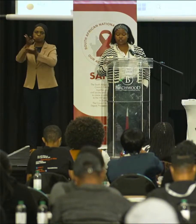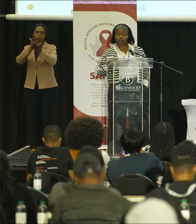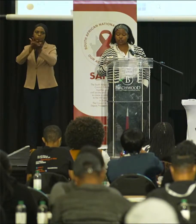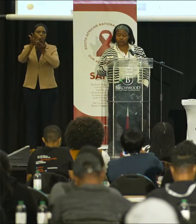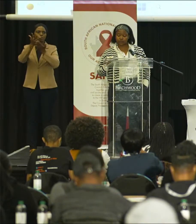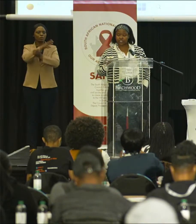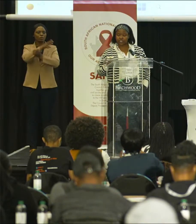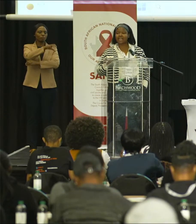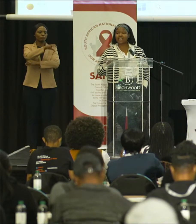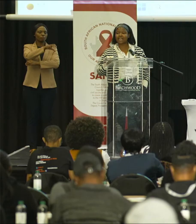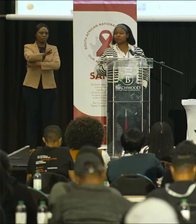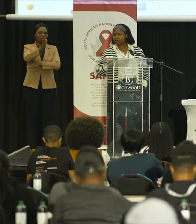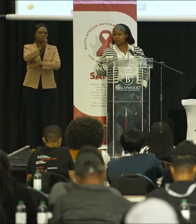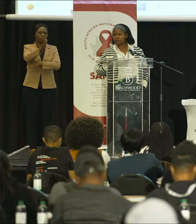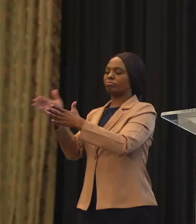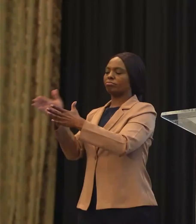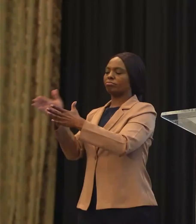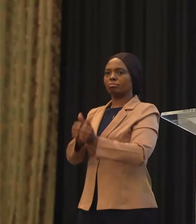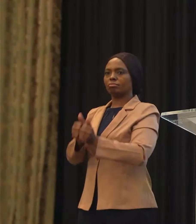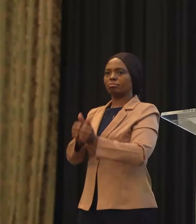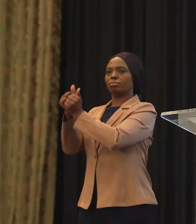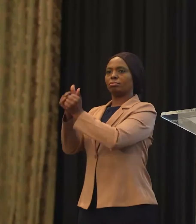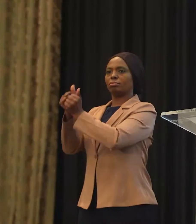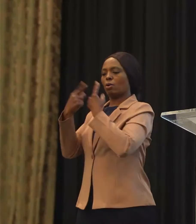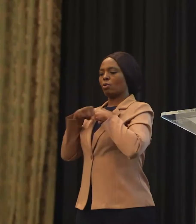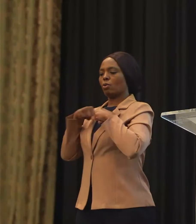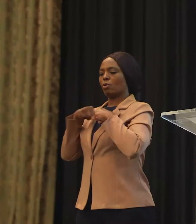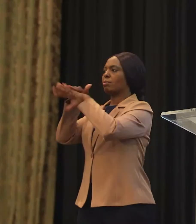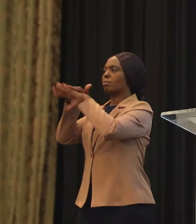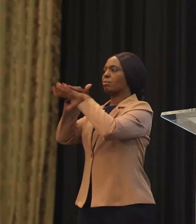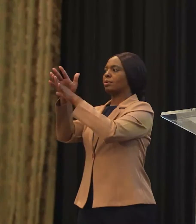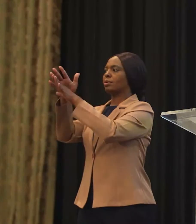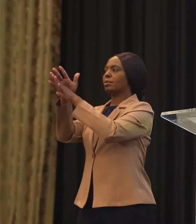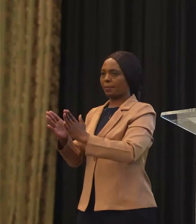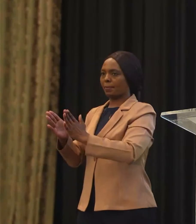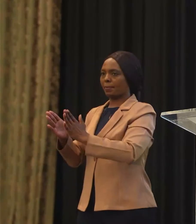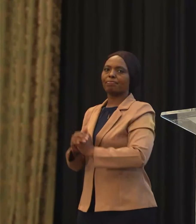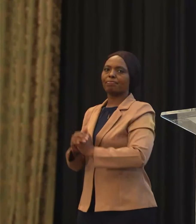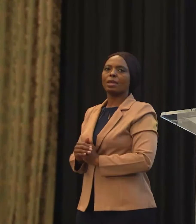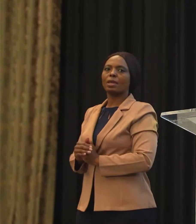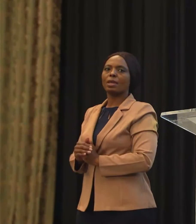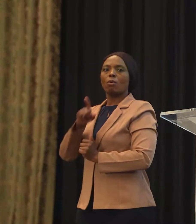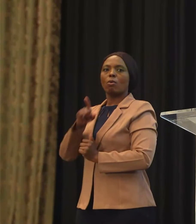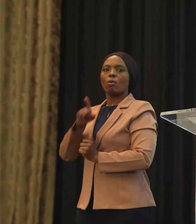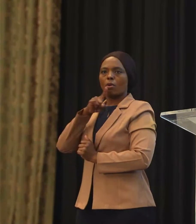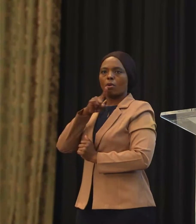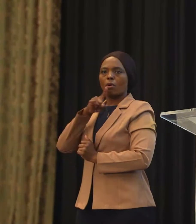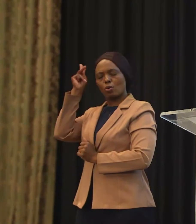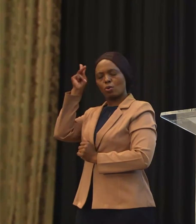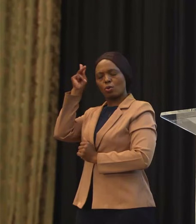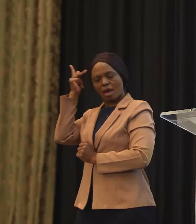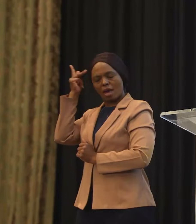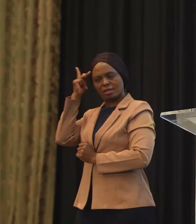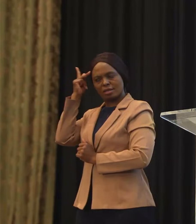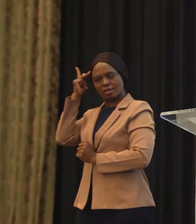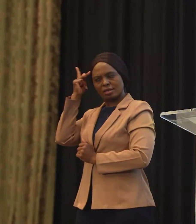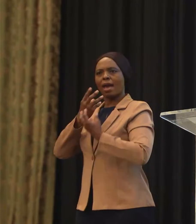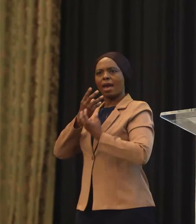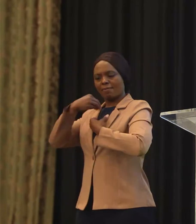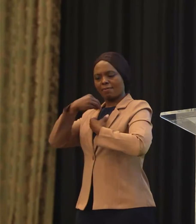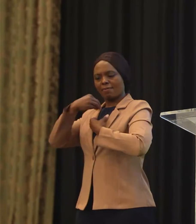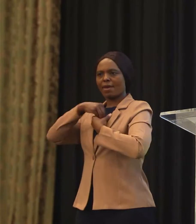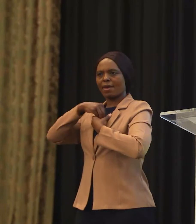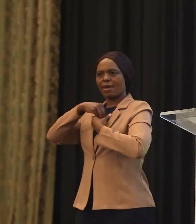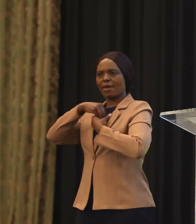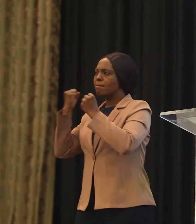strengthen collaborations as implementers in place. We are exposed to these platforms where we come together and we network and we engage, and we need